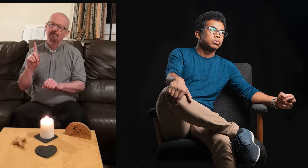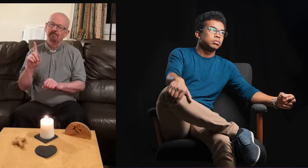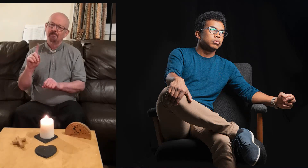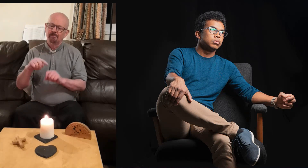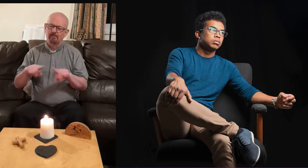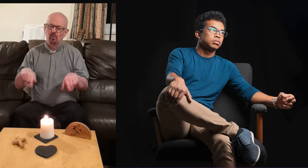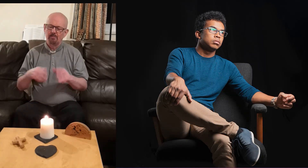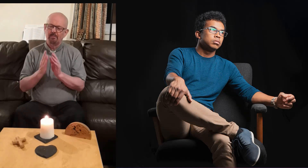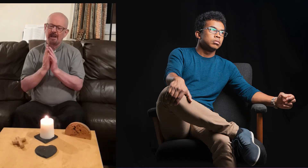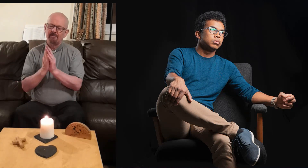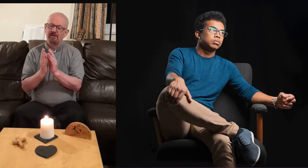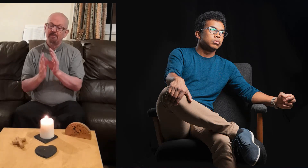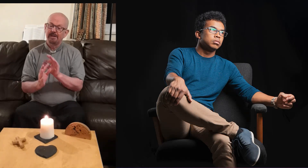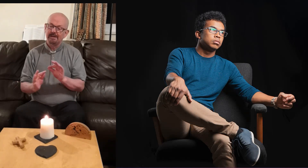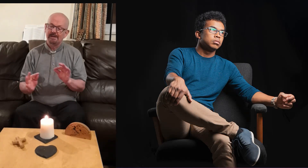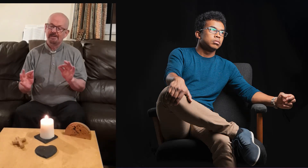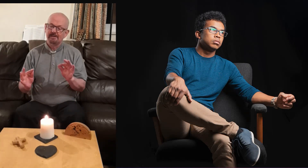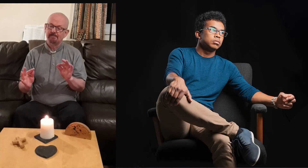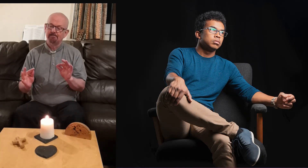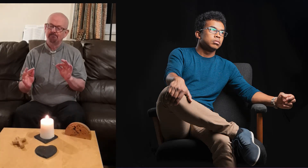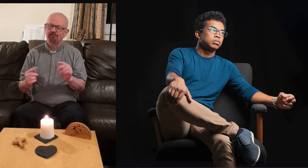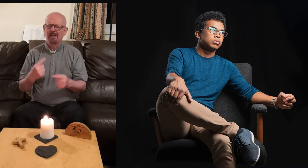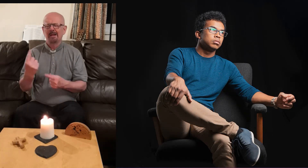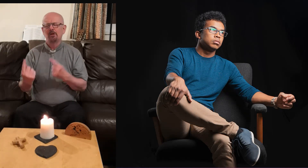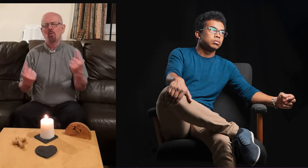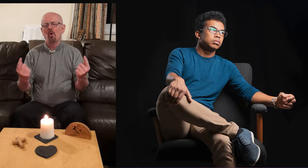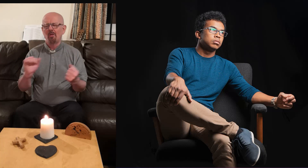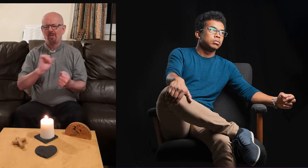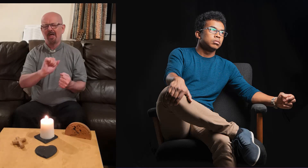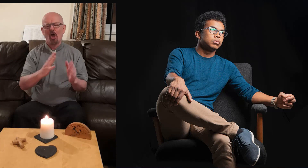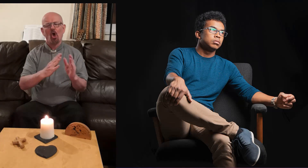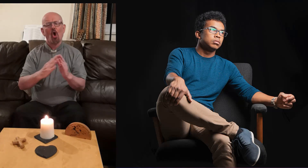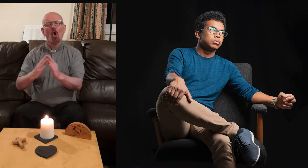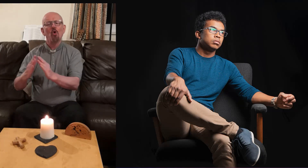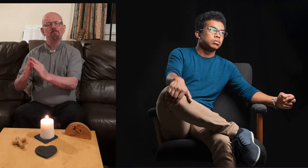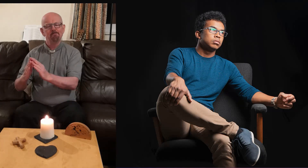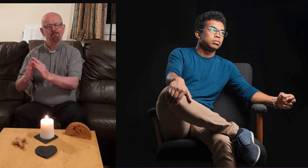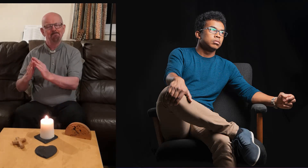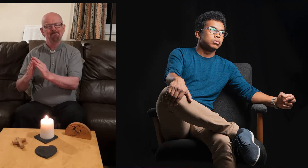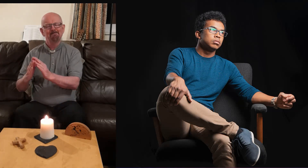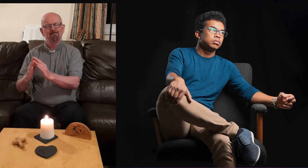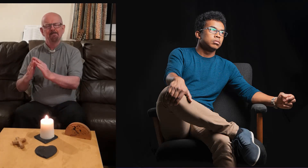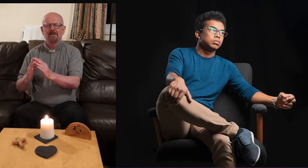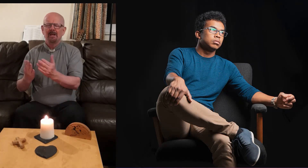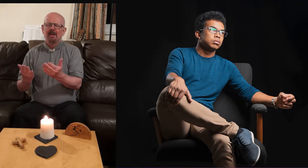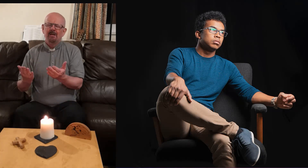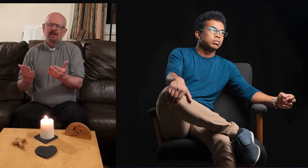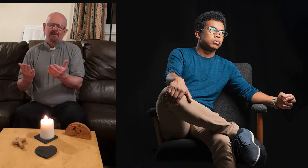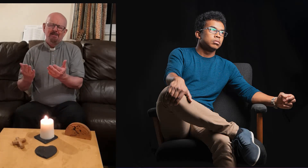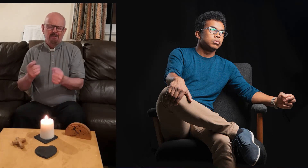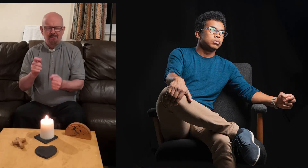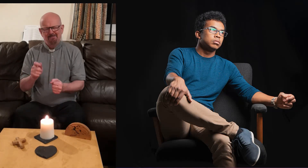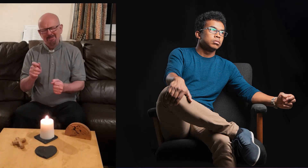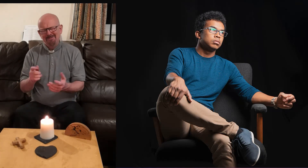we pray for peace in each household, where family and friends